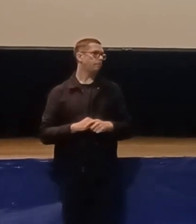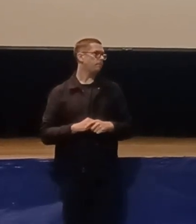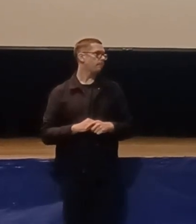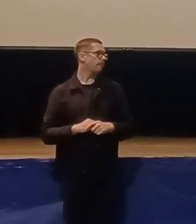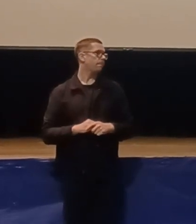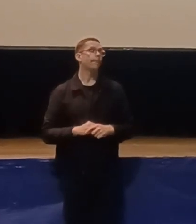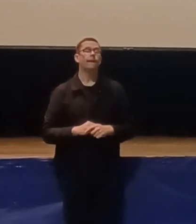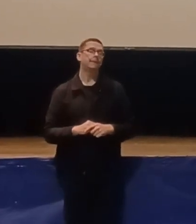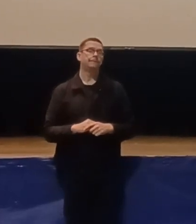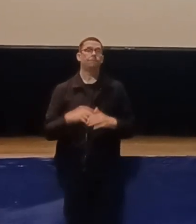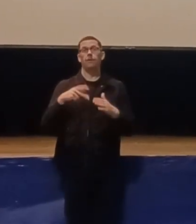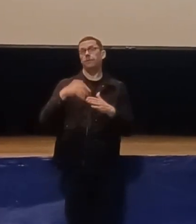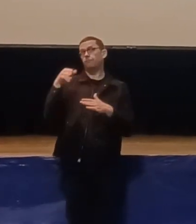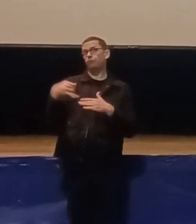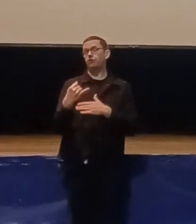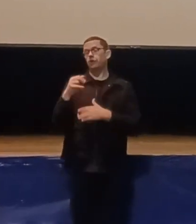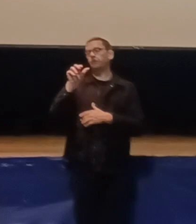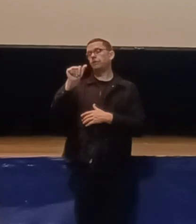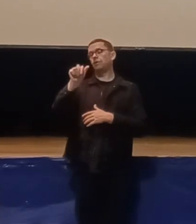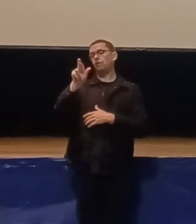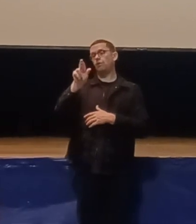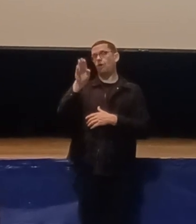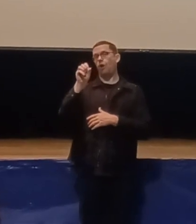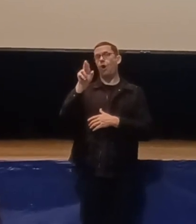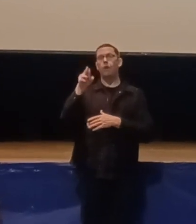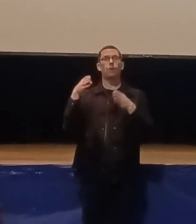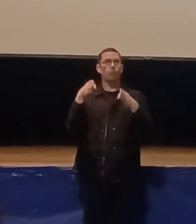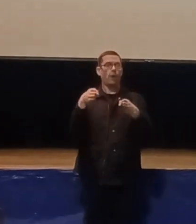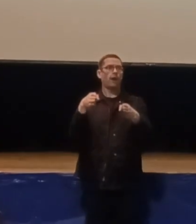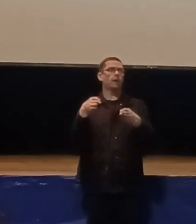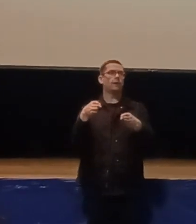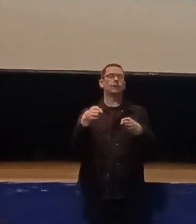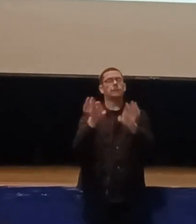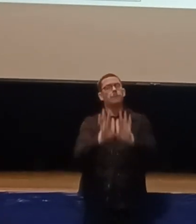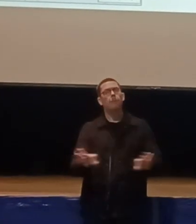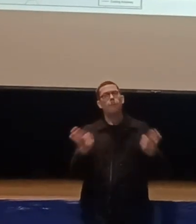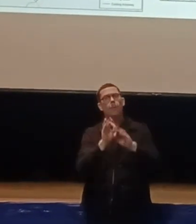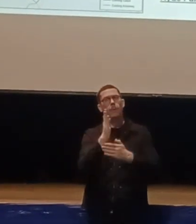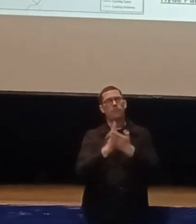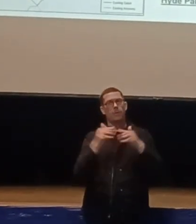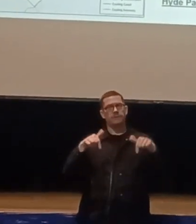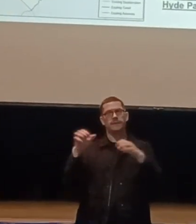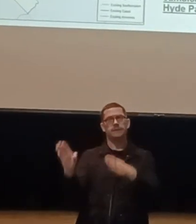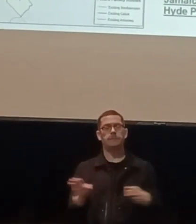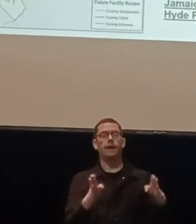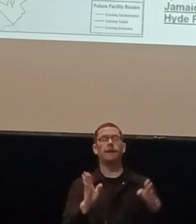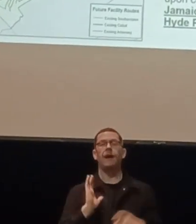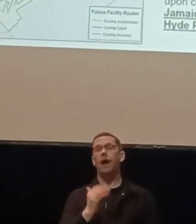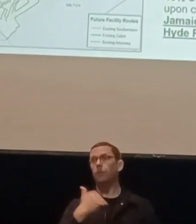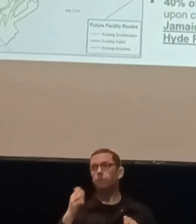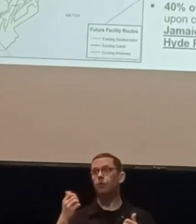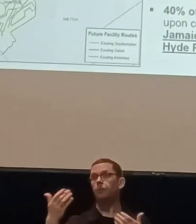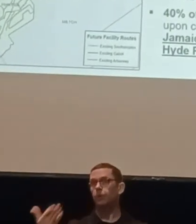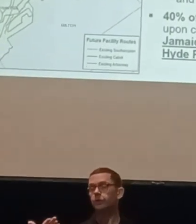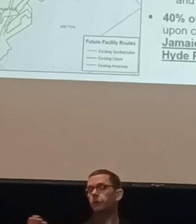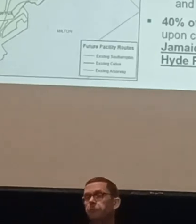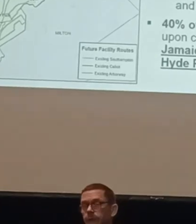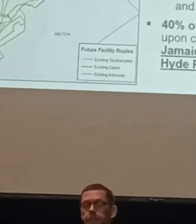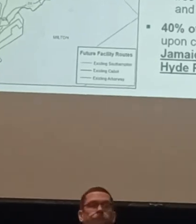The project at Arbor Way is a really critical component of this plan. What we're proposing to do is